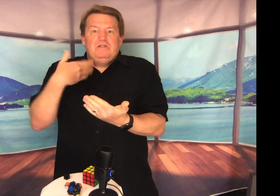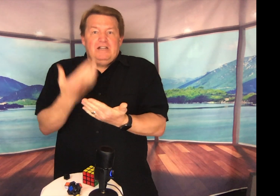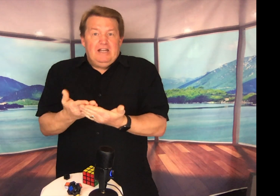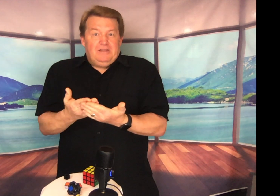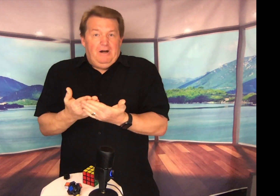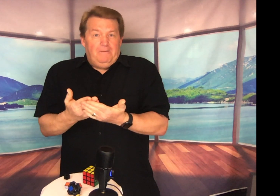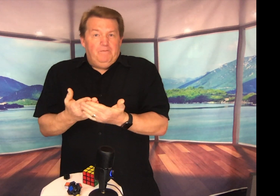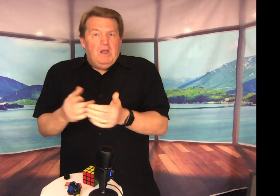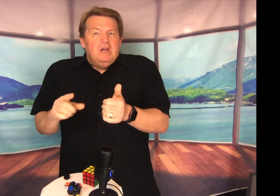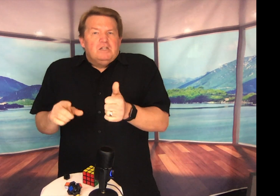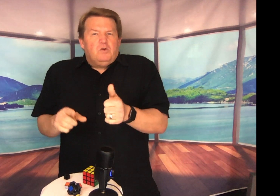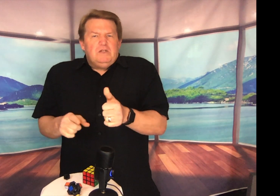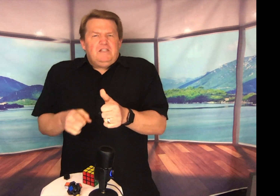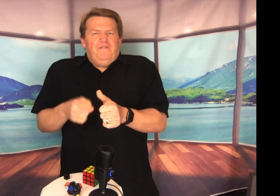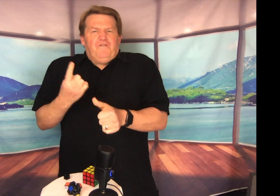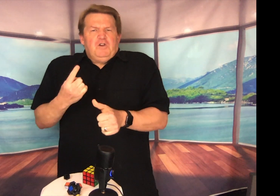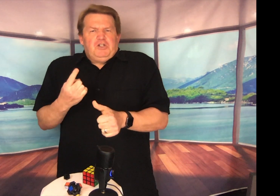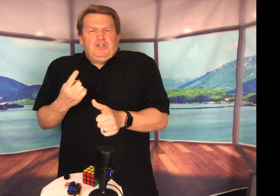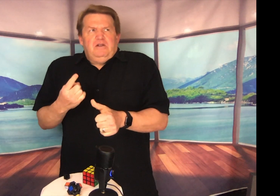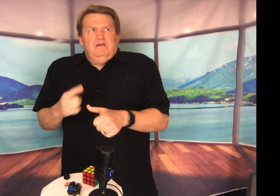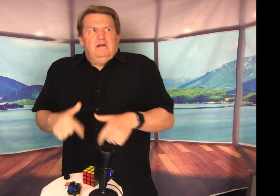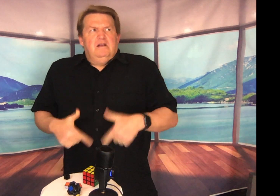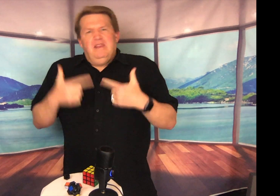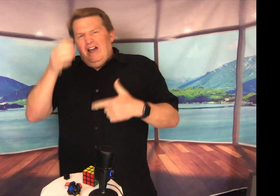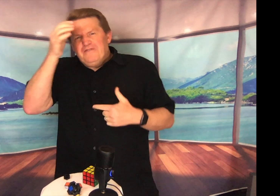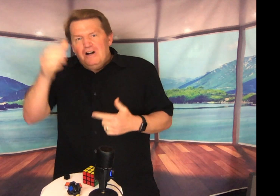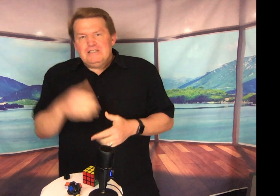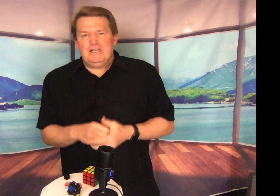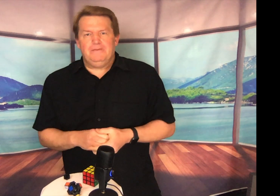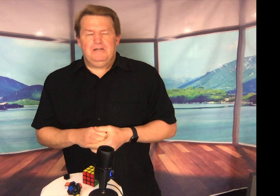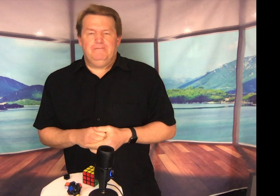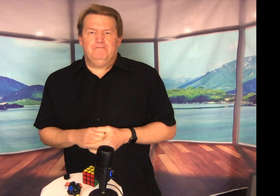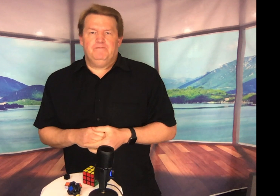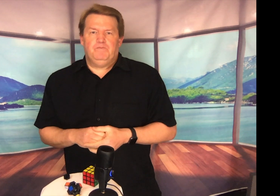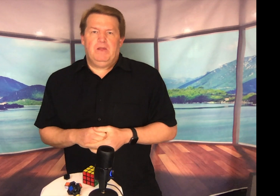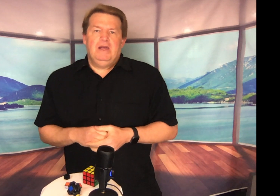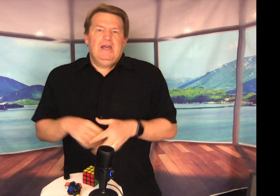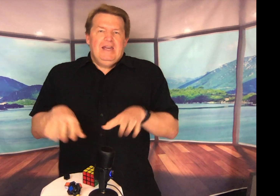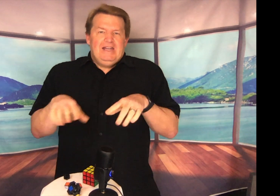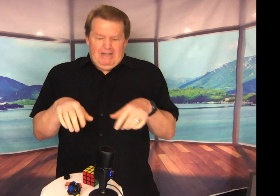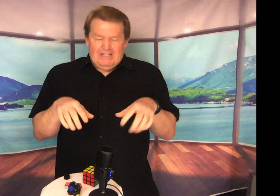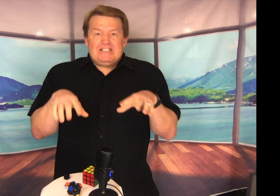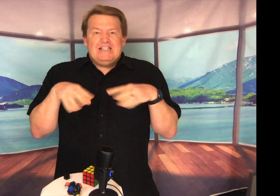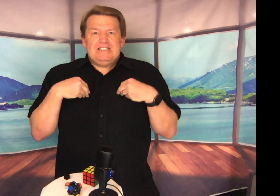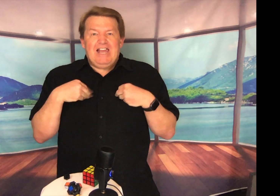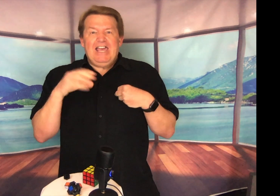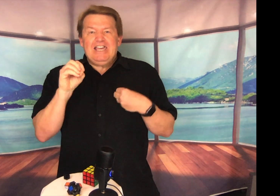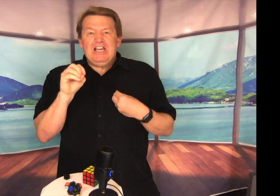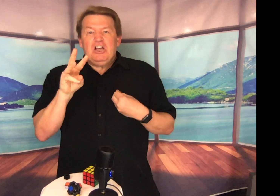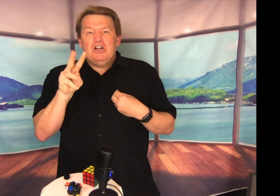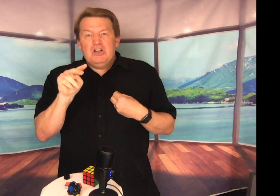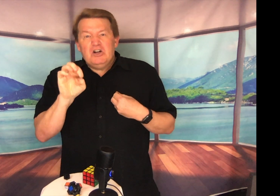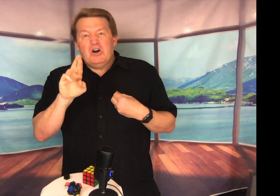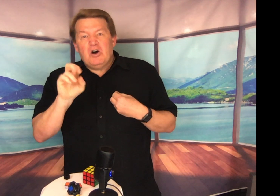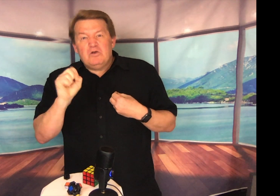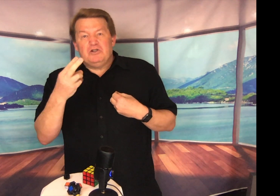get there. So what's the first life concept? It's taking ownership